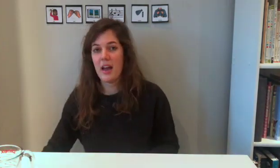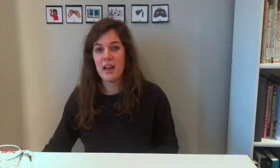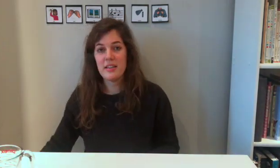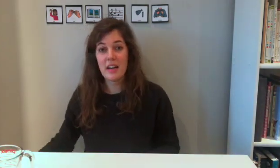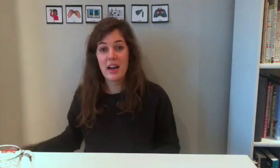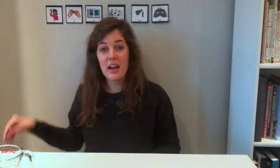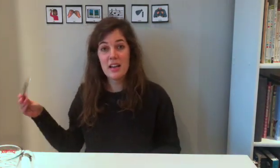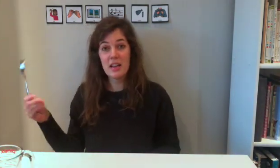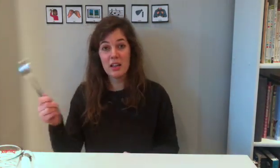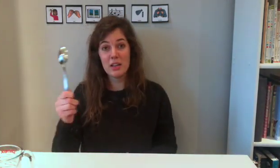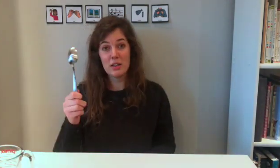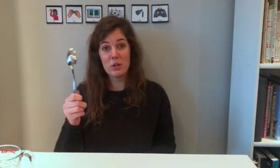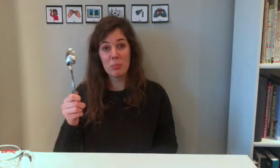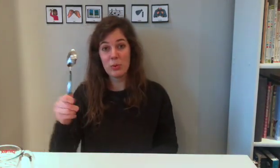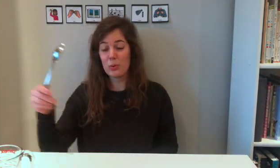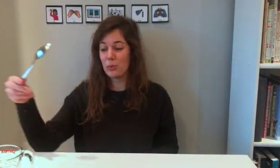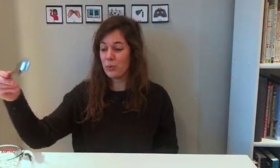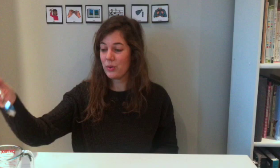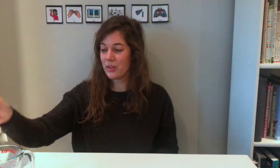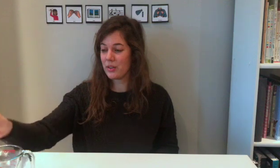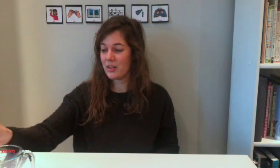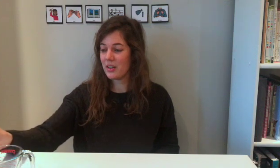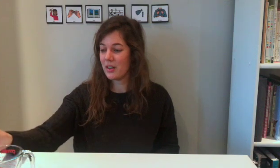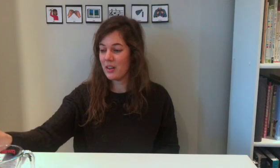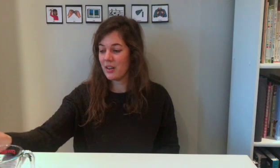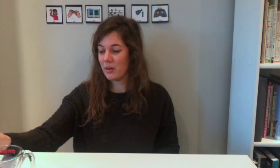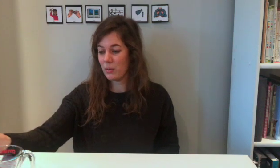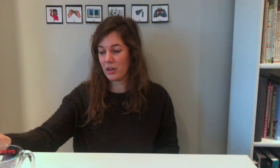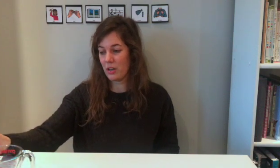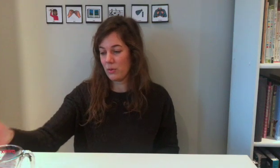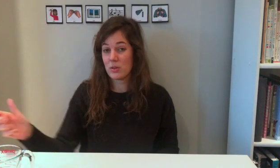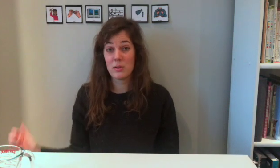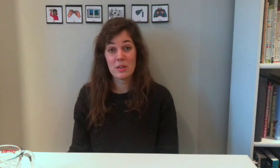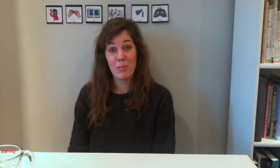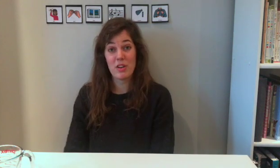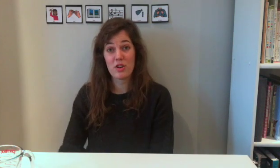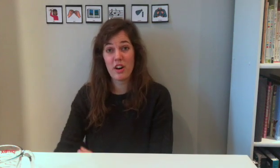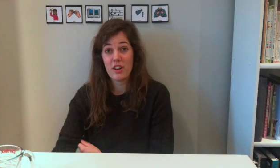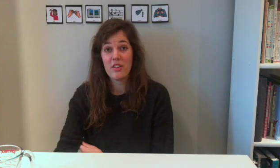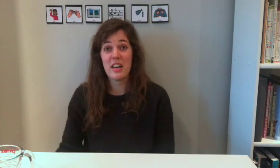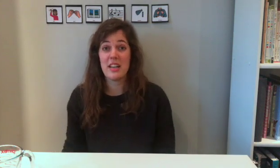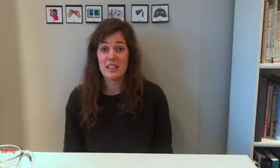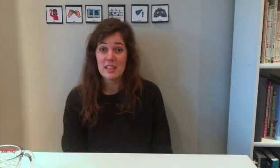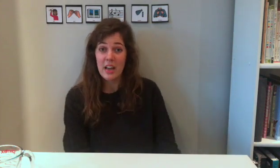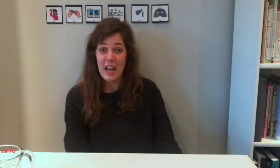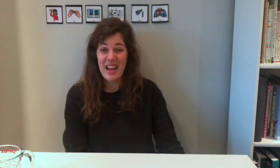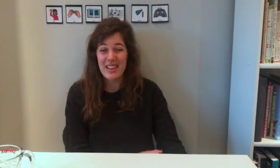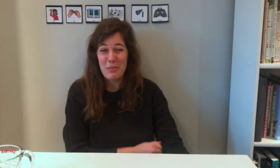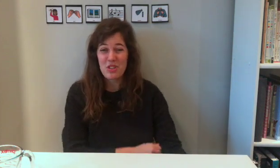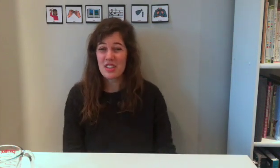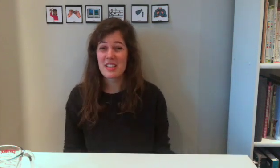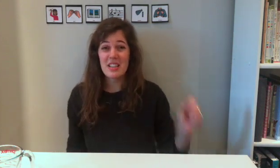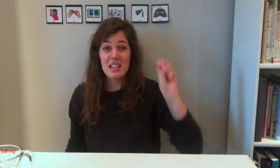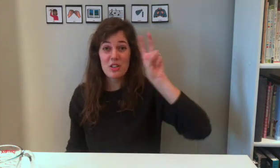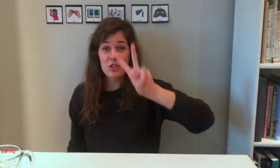and a spoon. We're gonna use those to measure our ingredients. And then we just need